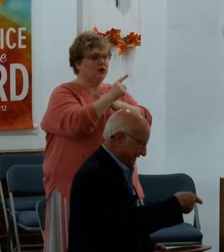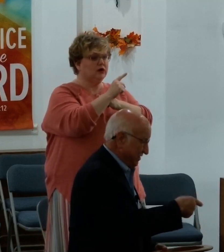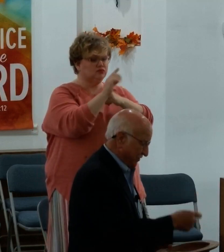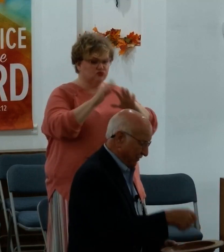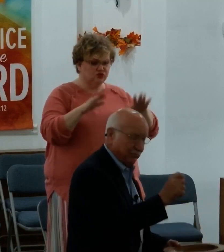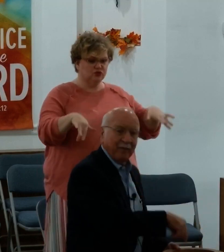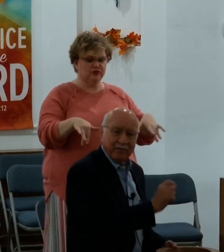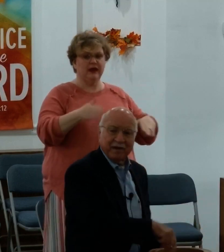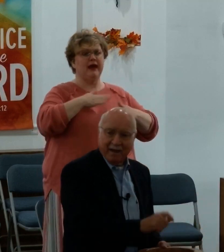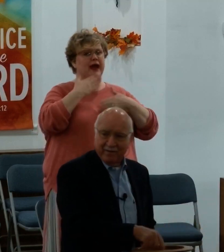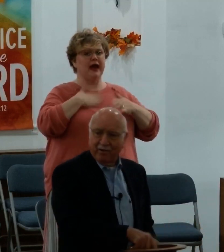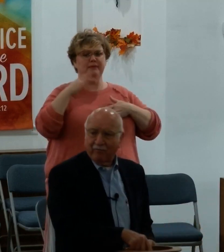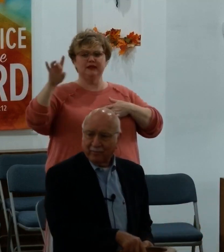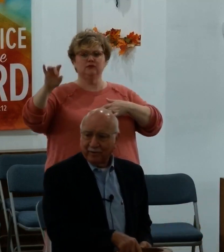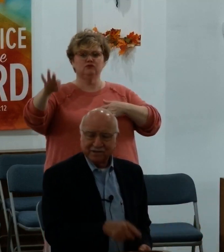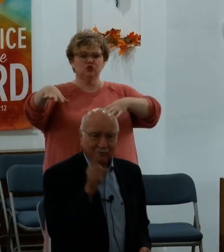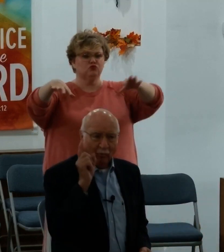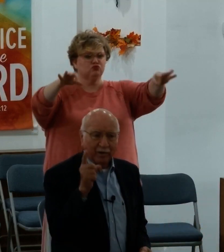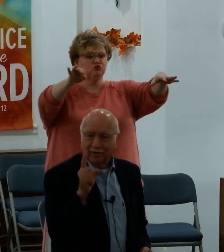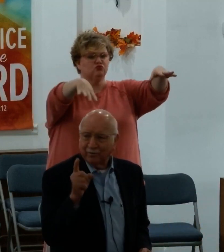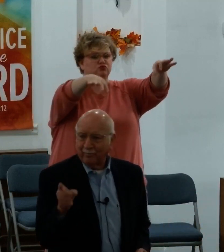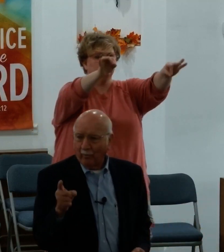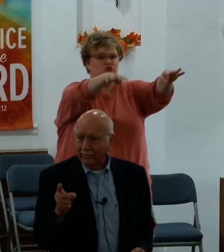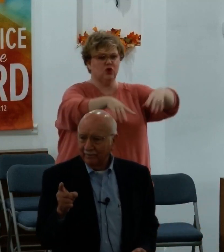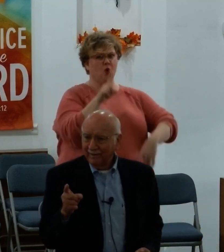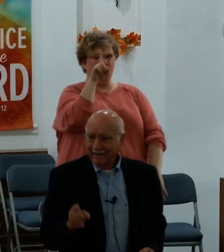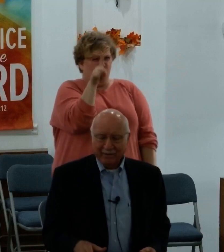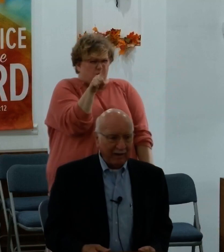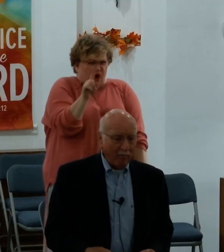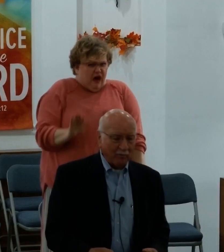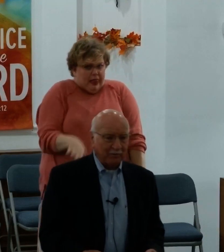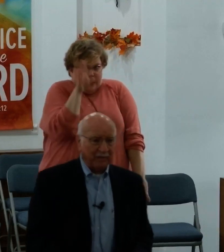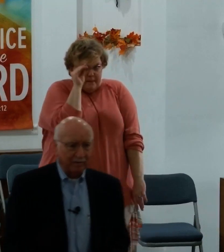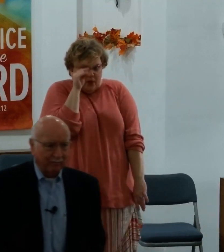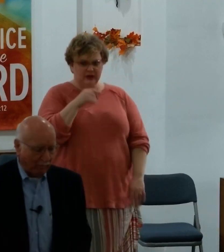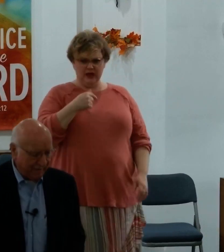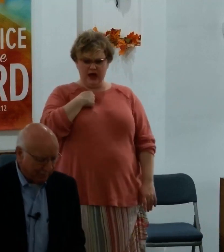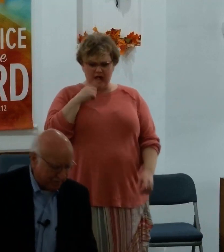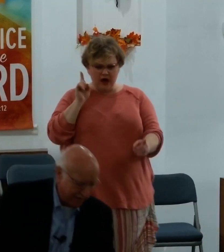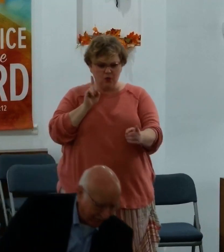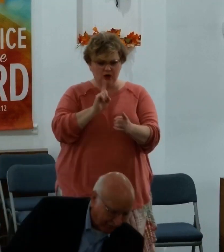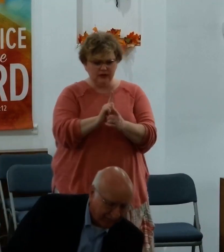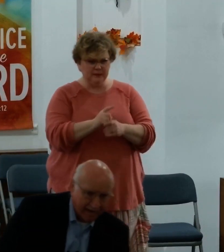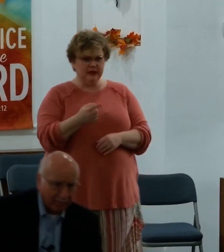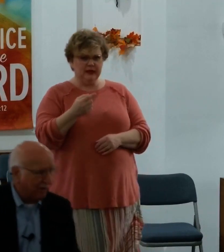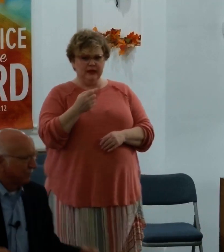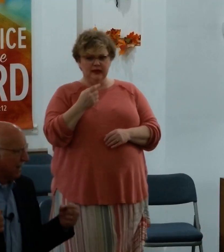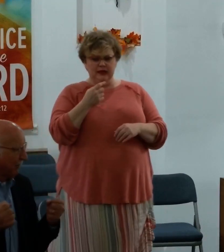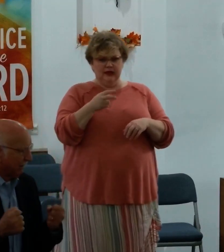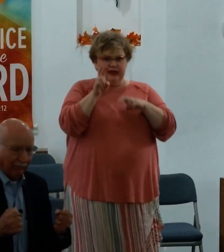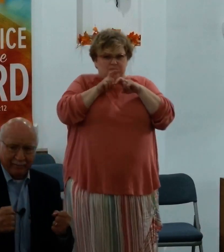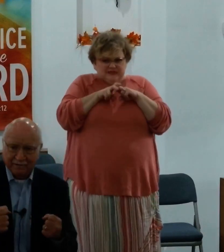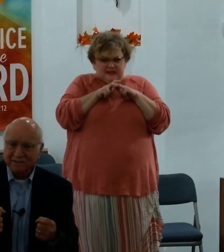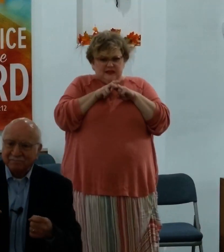like these children, dropped their dime in the offering plate, except one little boy. And when I walked up that little boy, he was sitting there, camera, I hope the